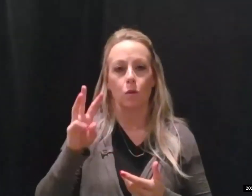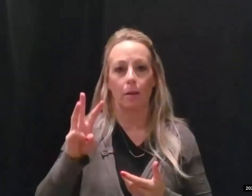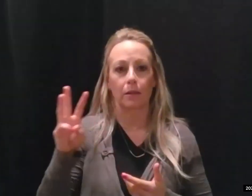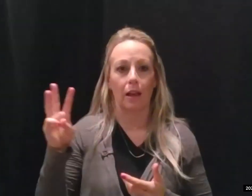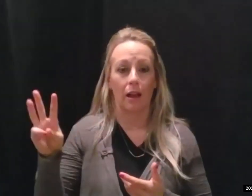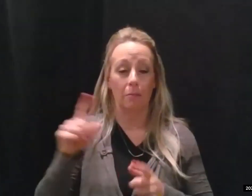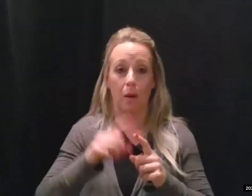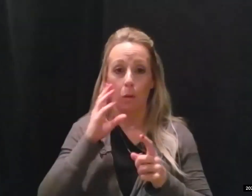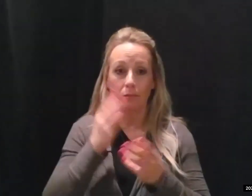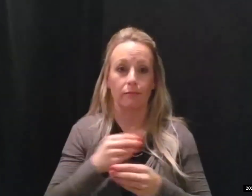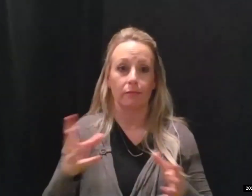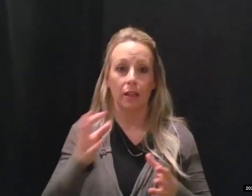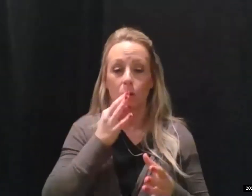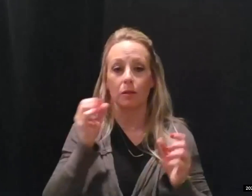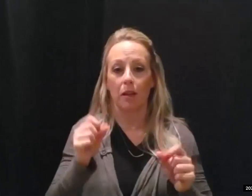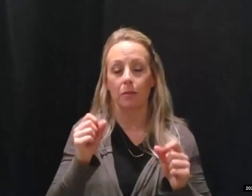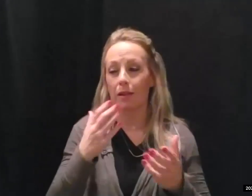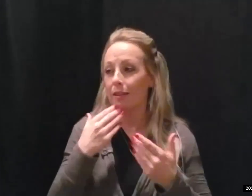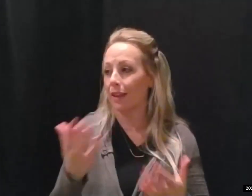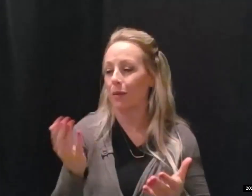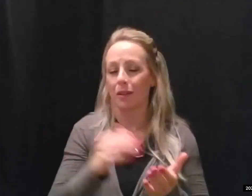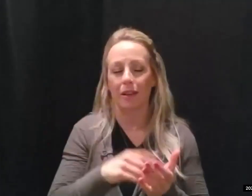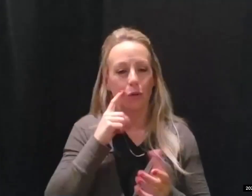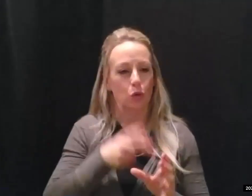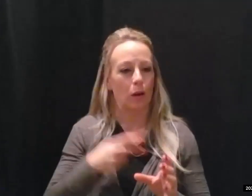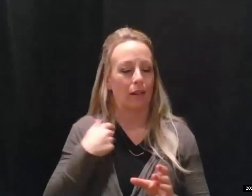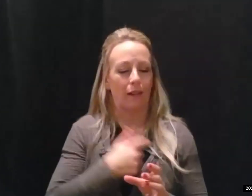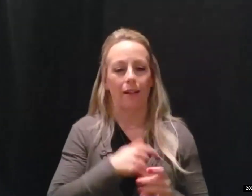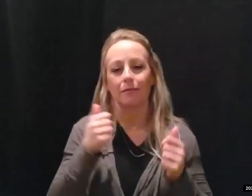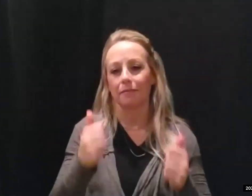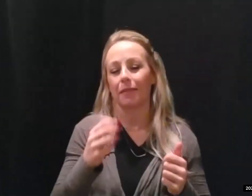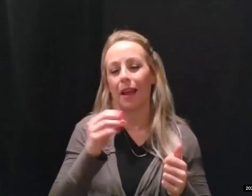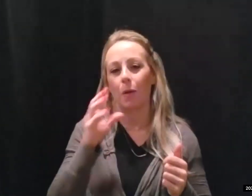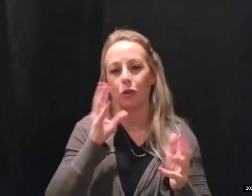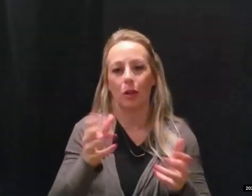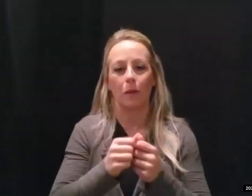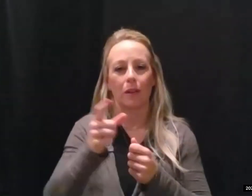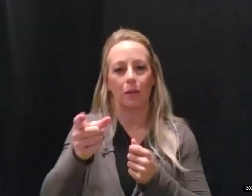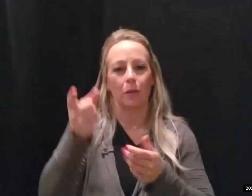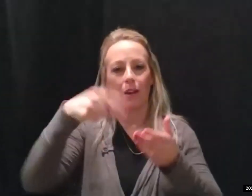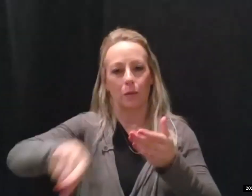as we can. So thank you all for joining us, and we will talk to you next week.